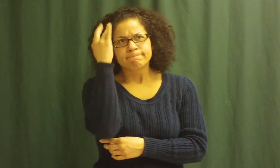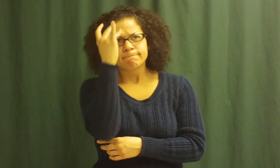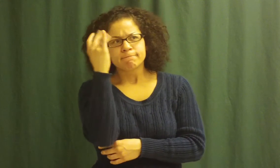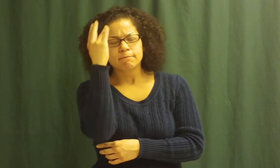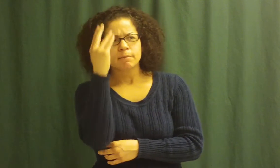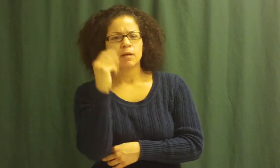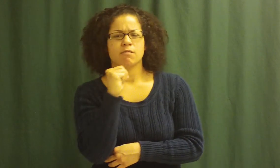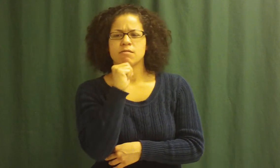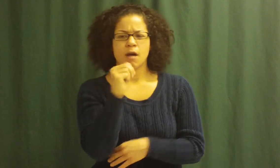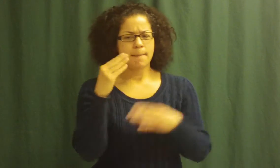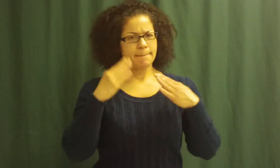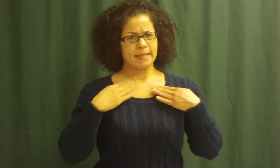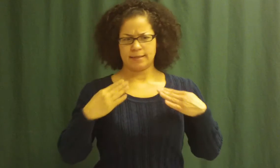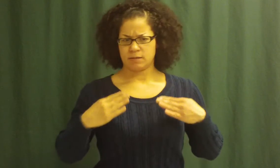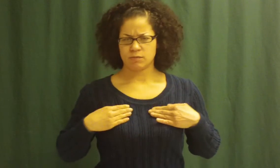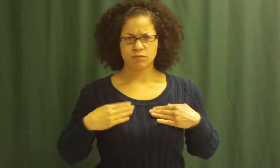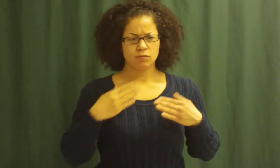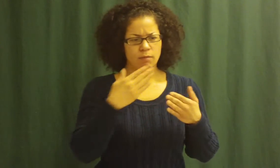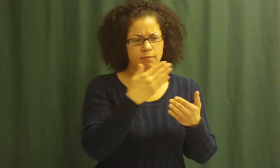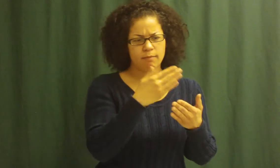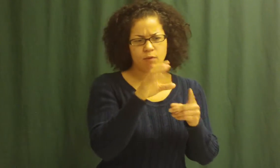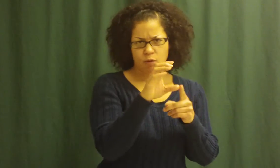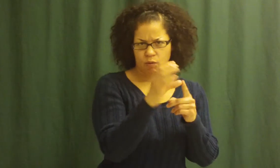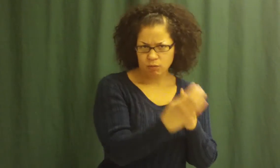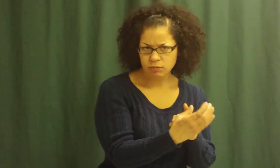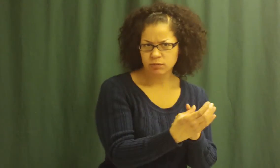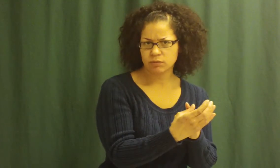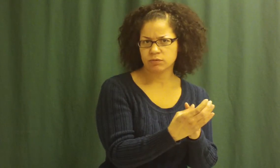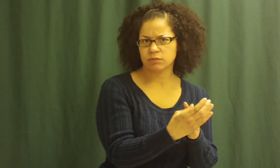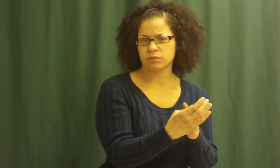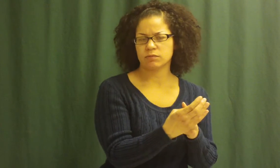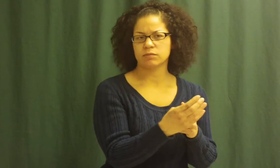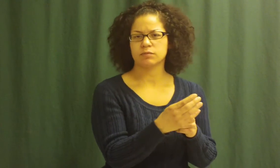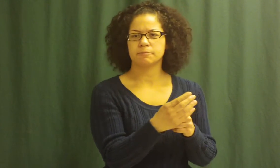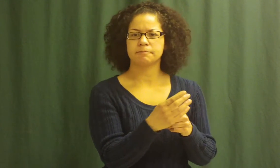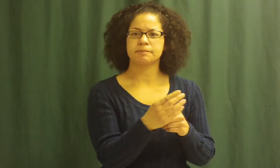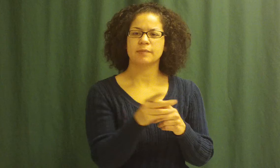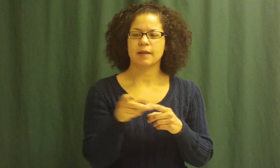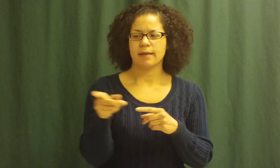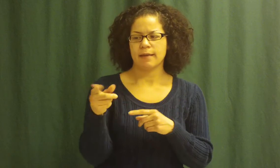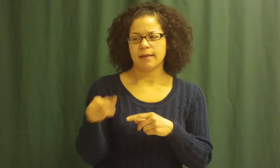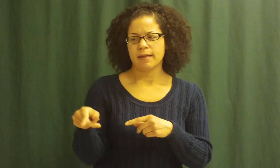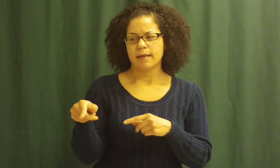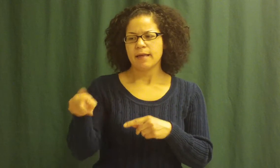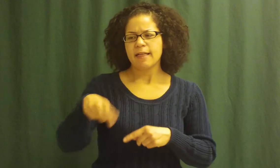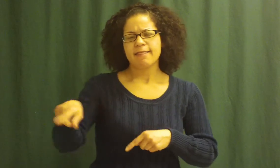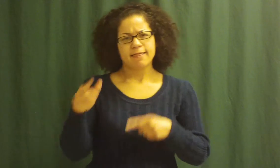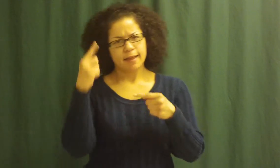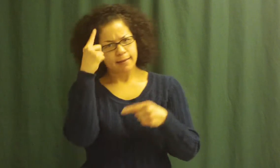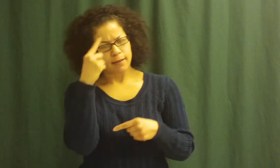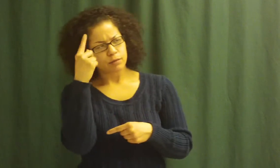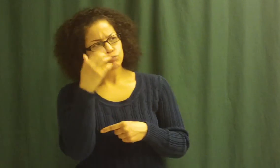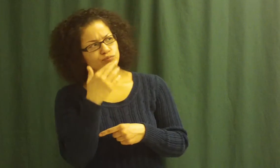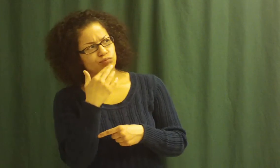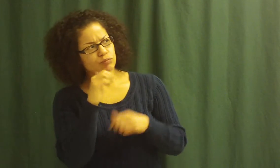that a culture uses to shape its members' thoughts, feelings, and behaviors.